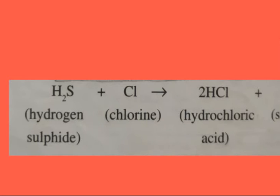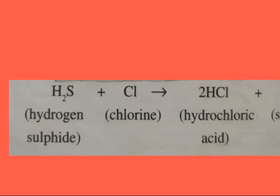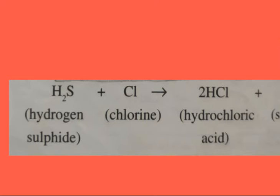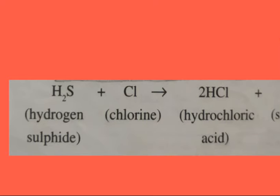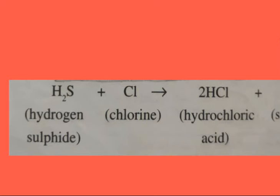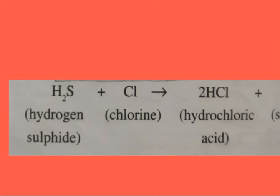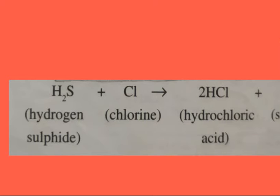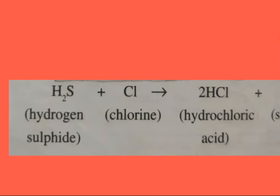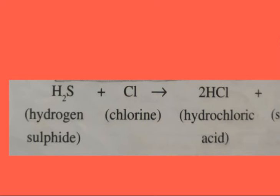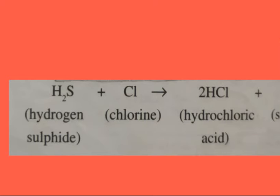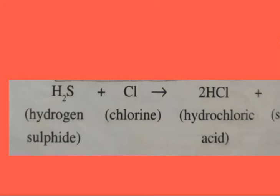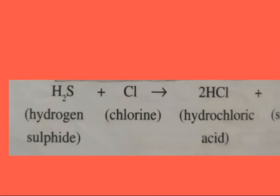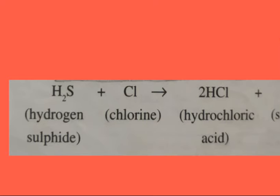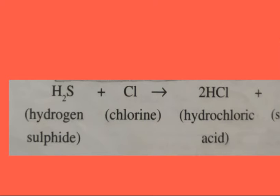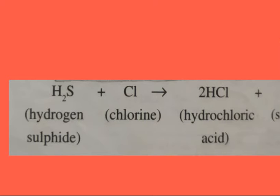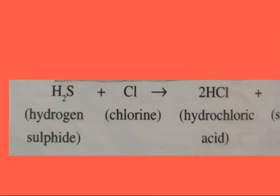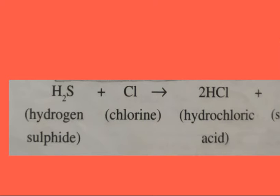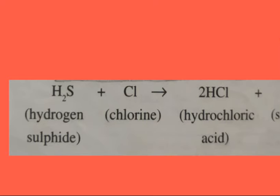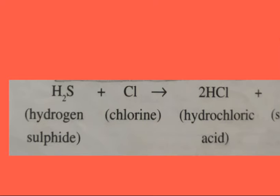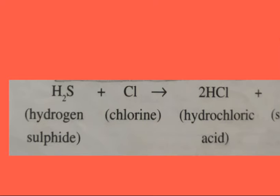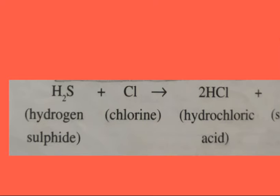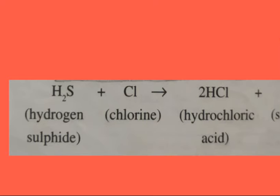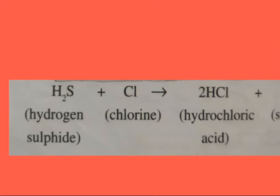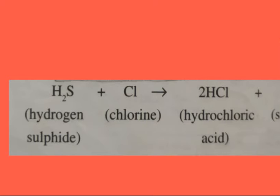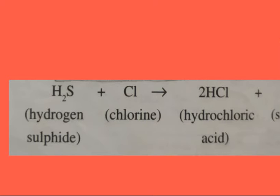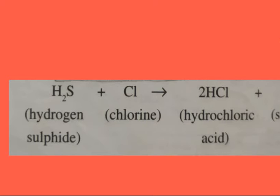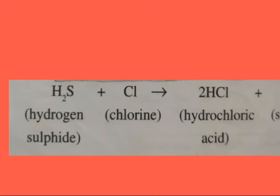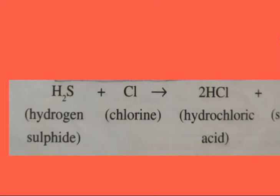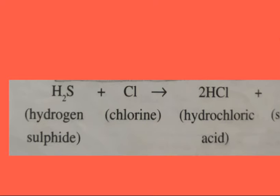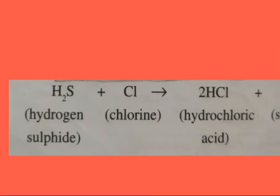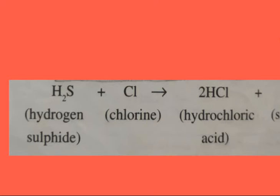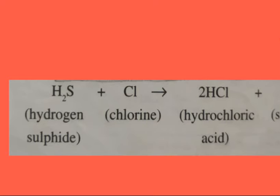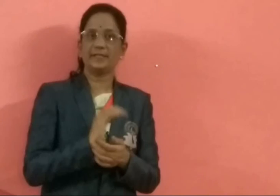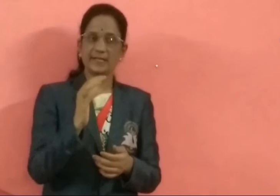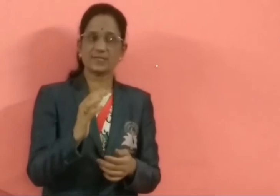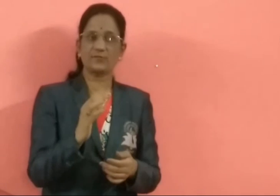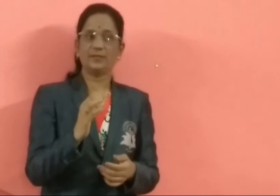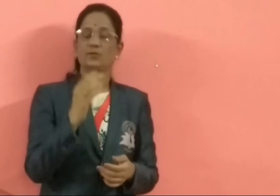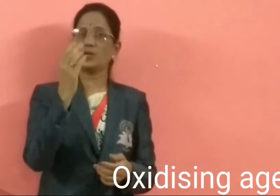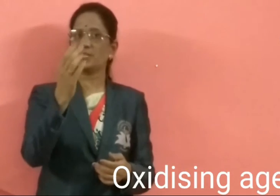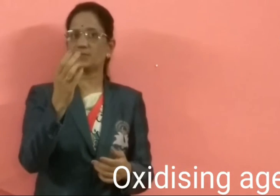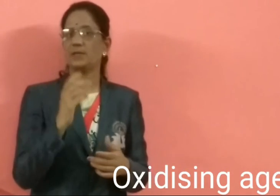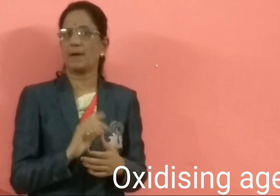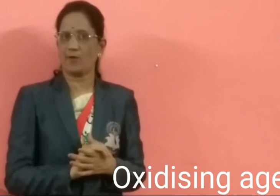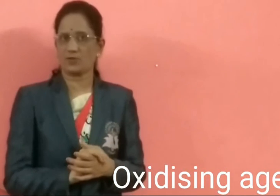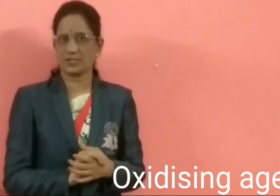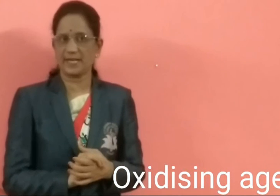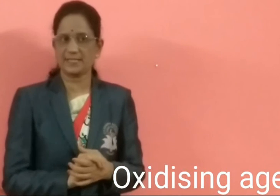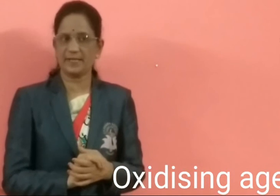with each other, forming hydrochloric acid and sulfur. The next one, what is meant by oxidizing